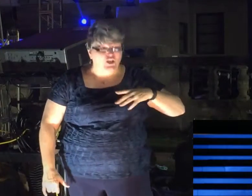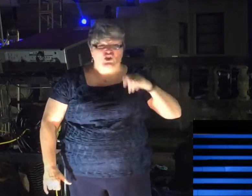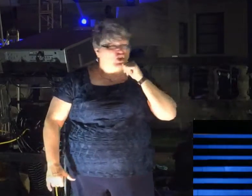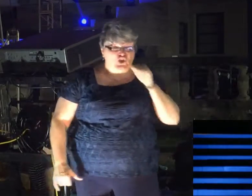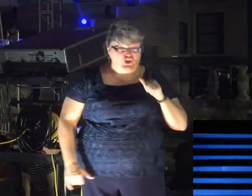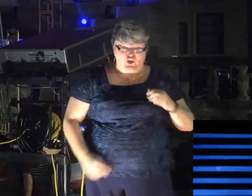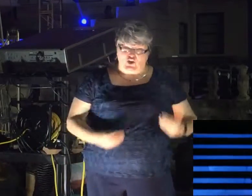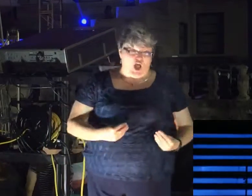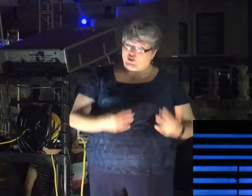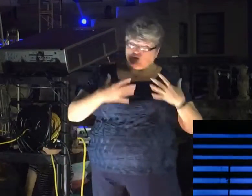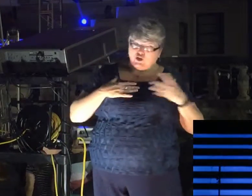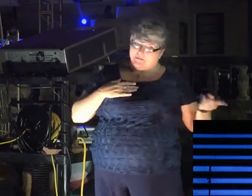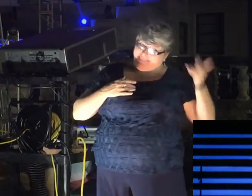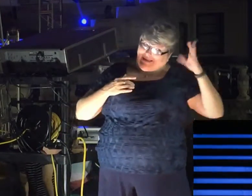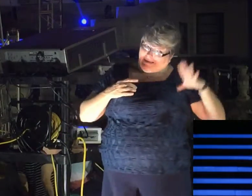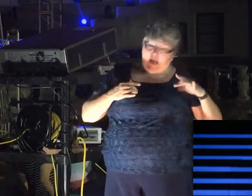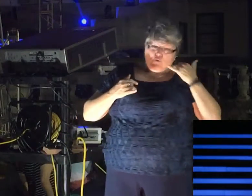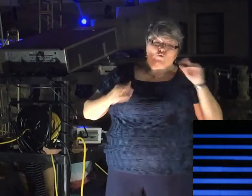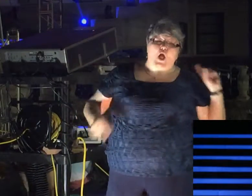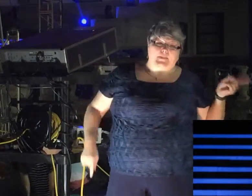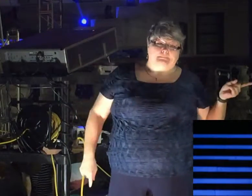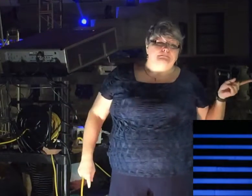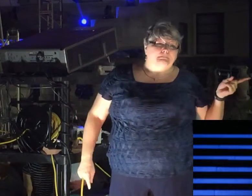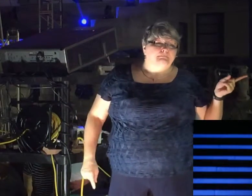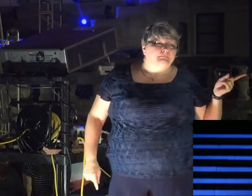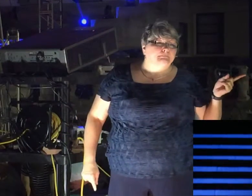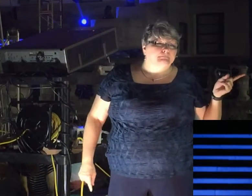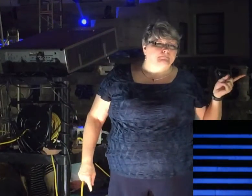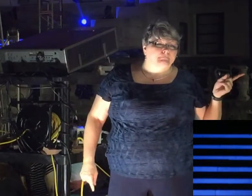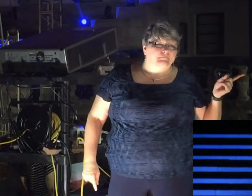guy you're not turned on by at all, right?